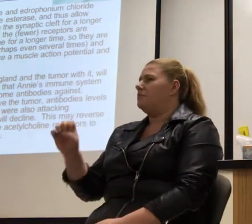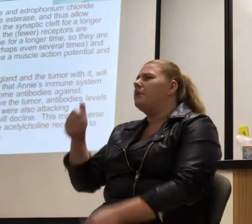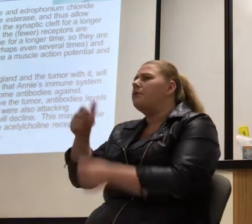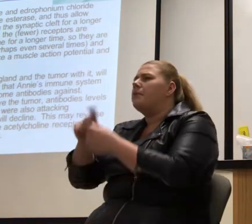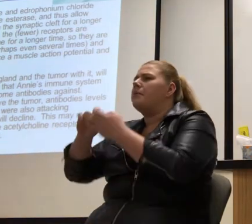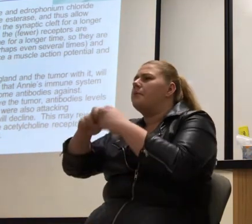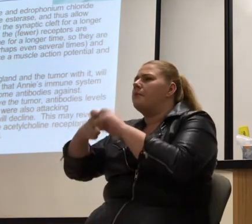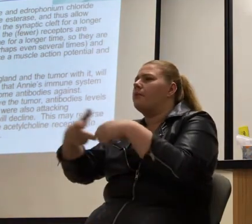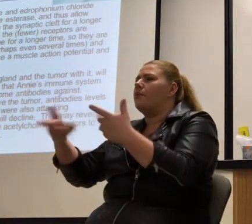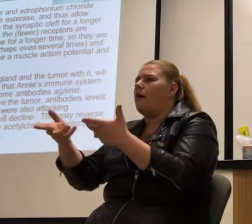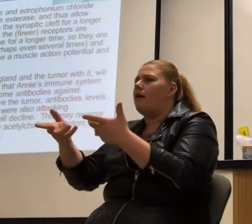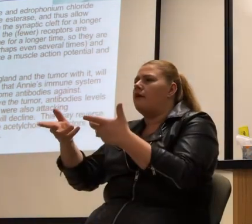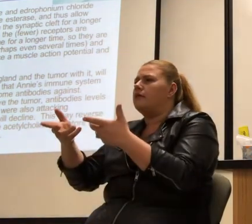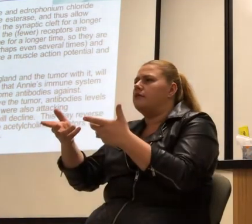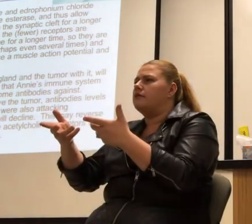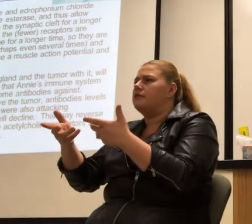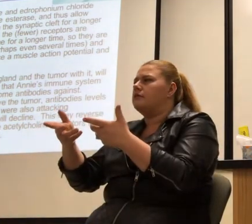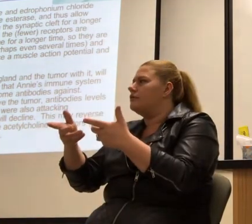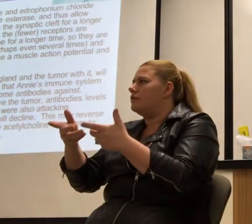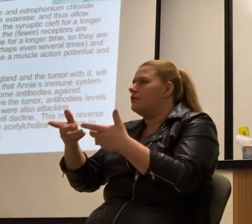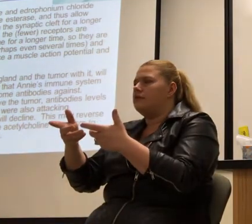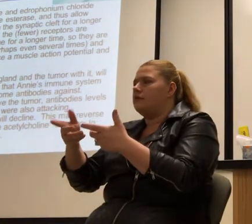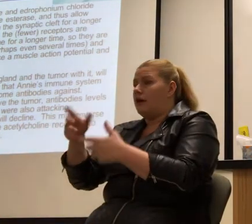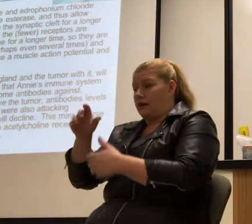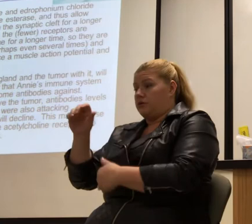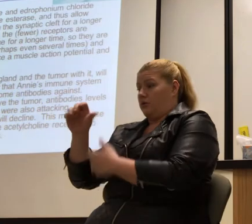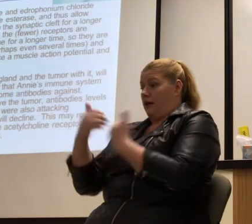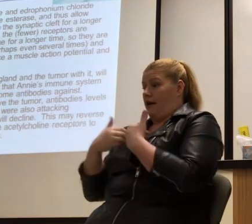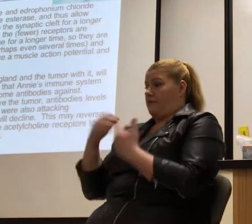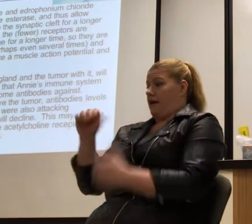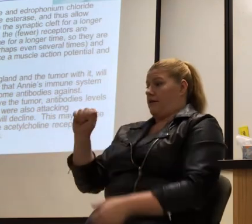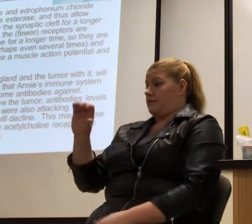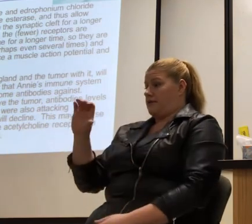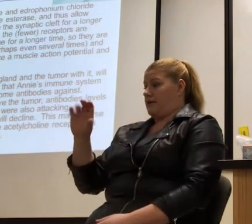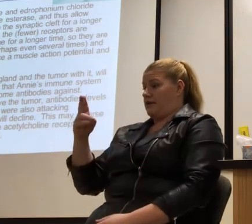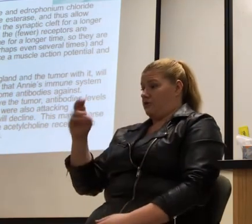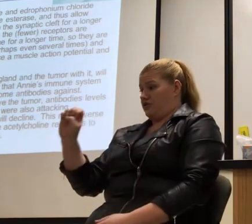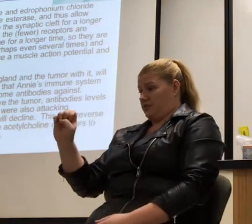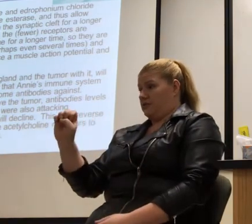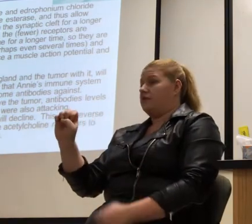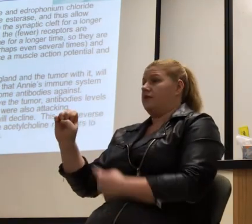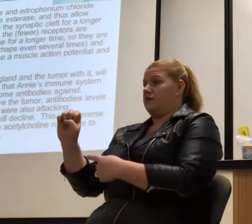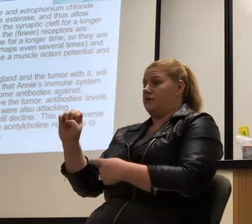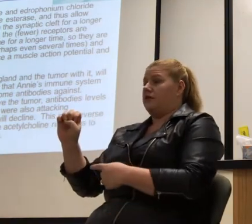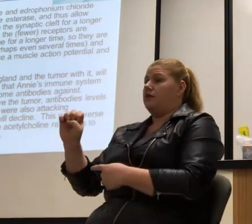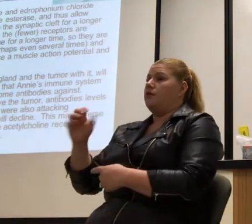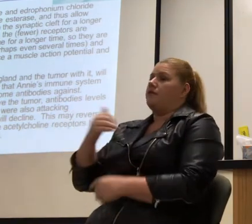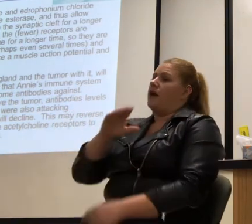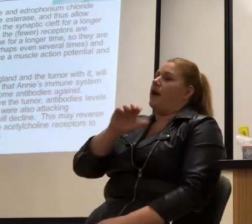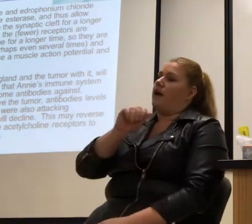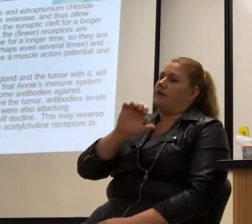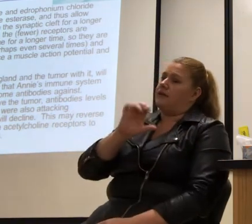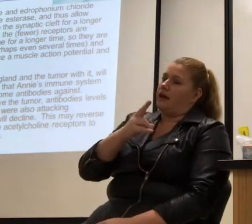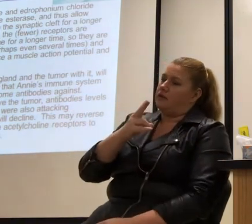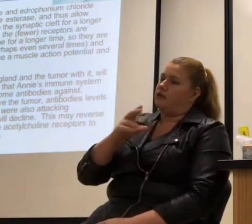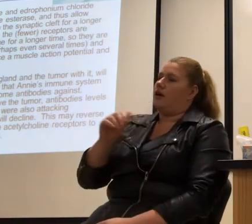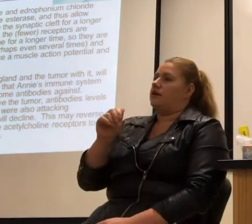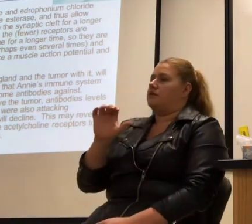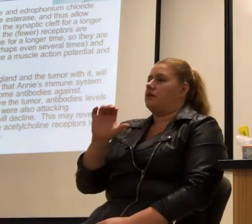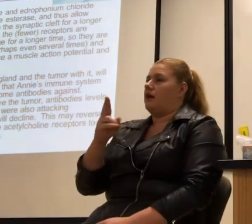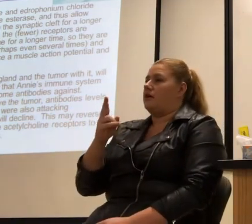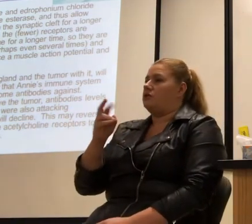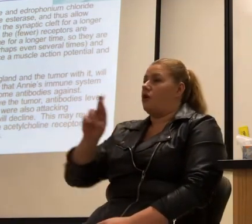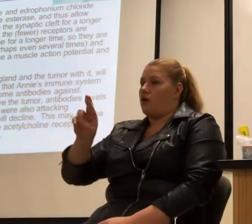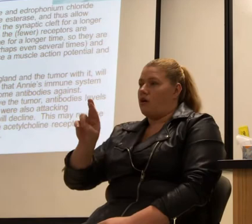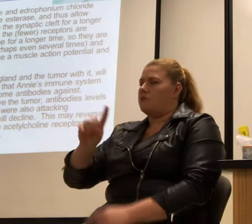is. What is the problem? You got ACHE, you got ACH, ACHR. What